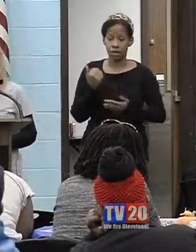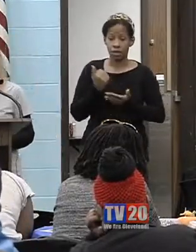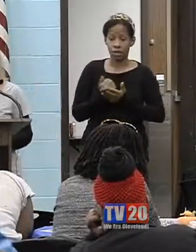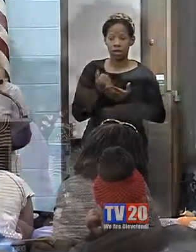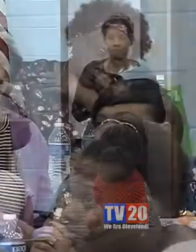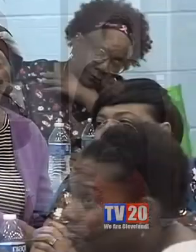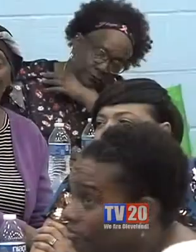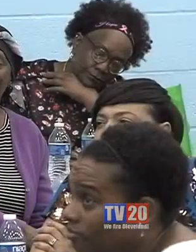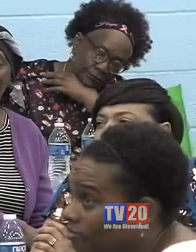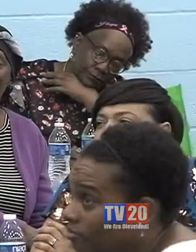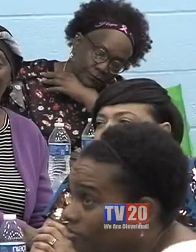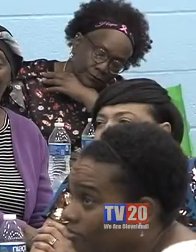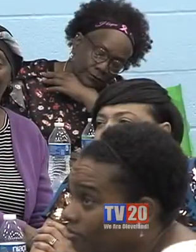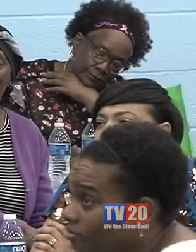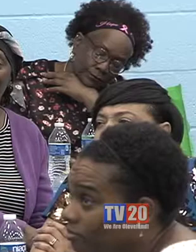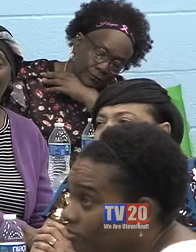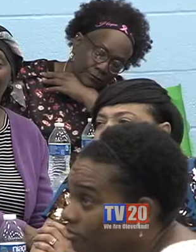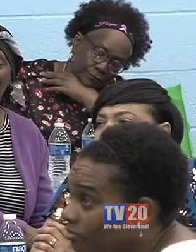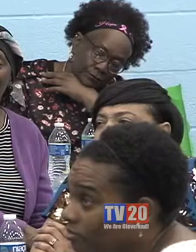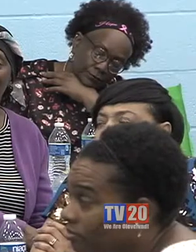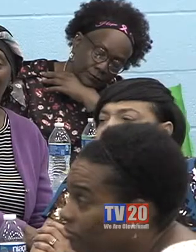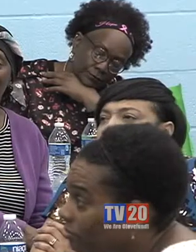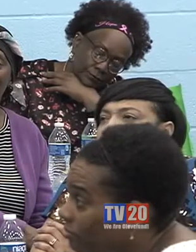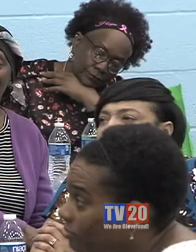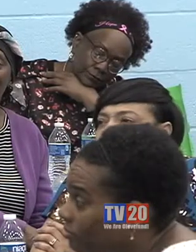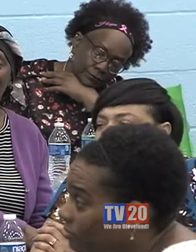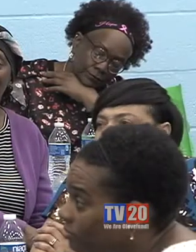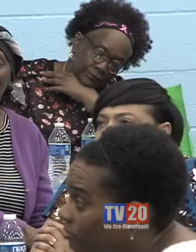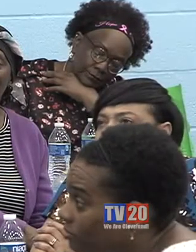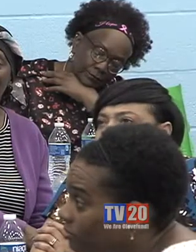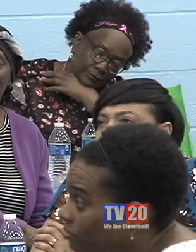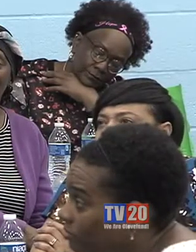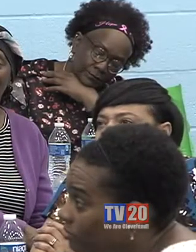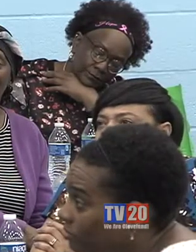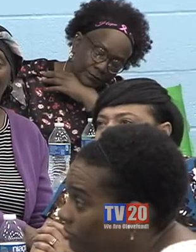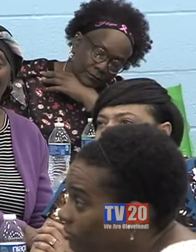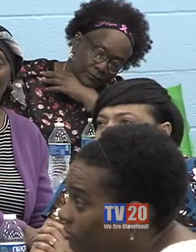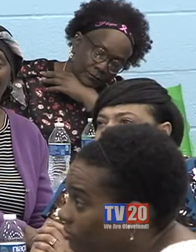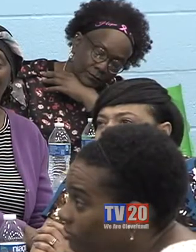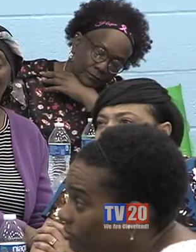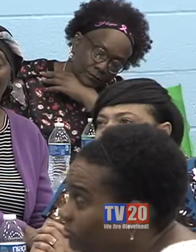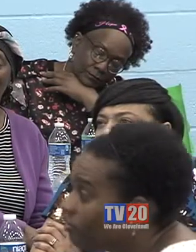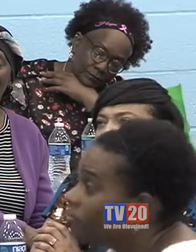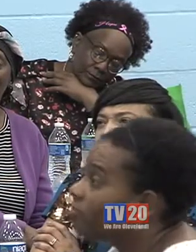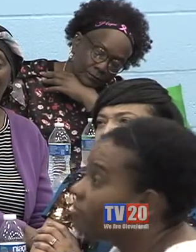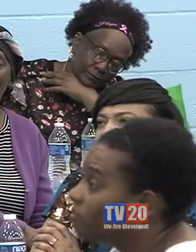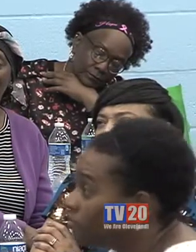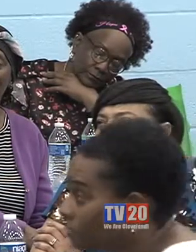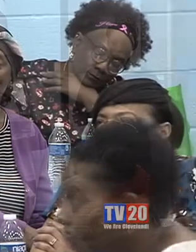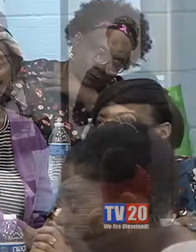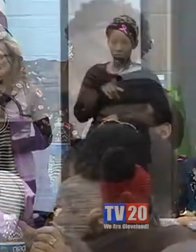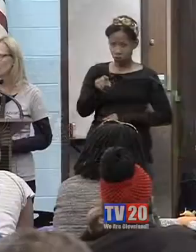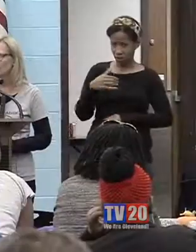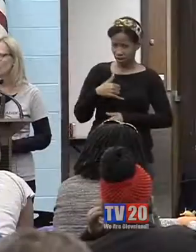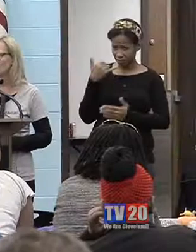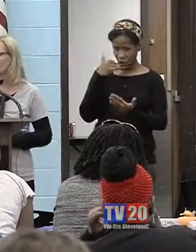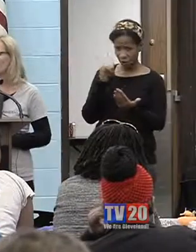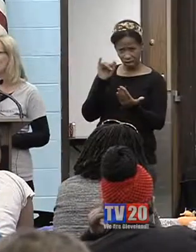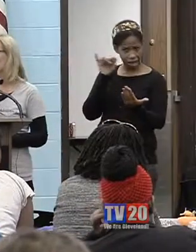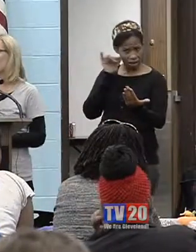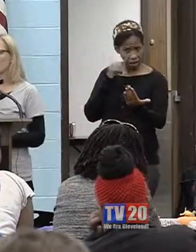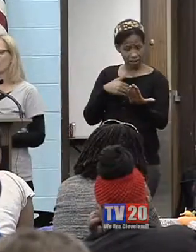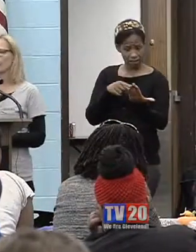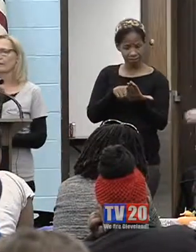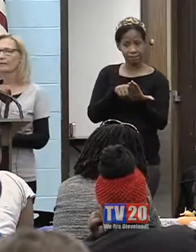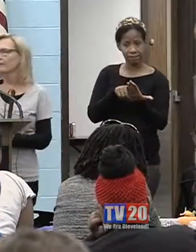your circadian rhythm That's so that right. you sleep at night. So filters are available either on your phone. If you have an iPhone, a